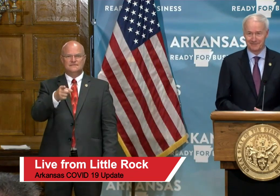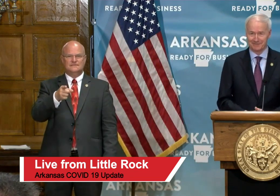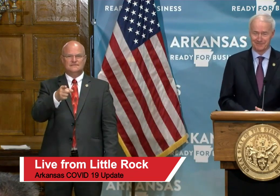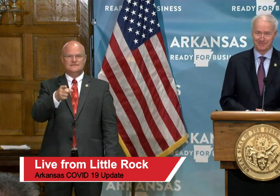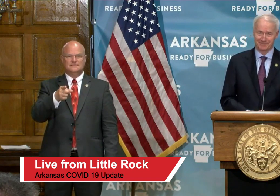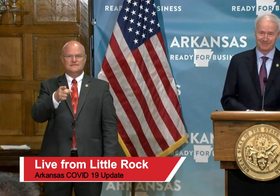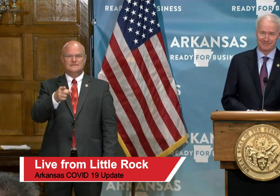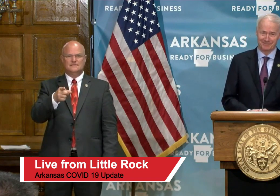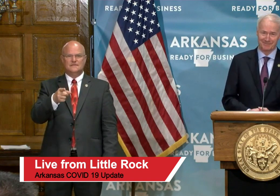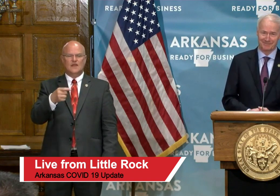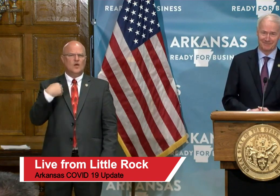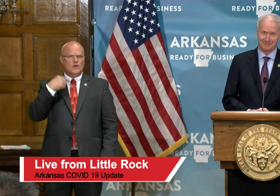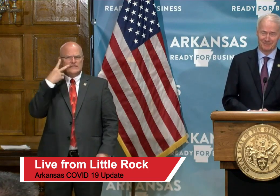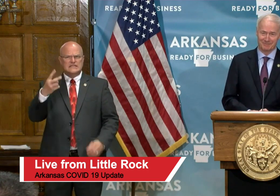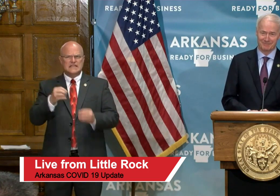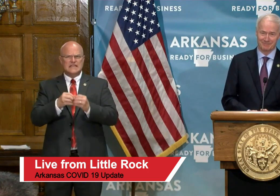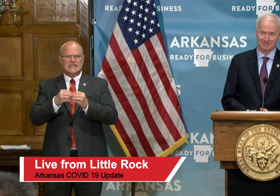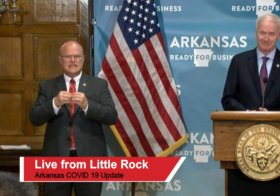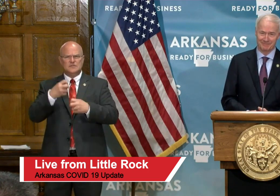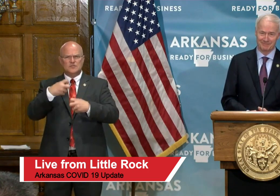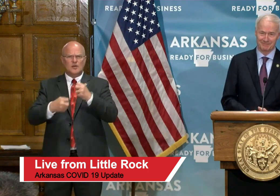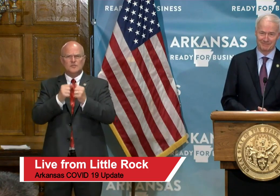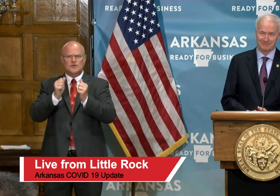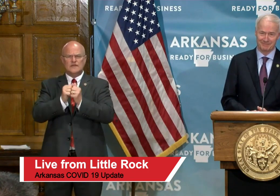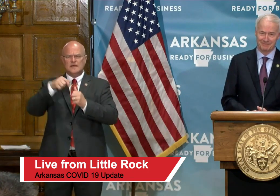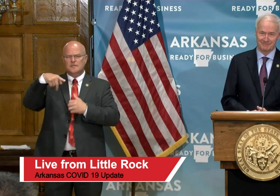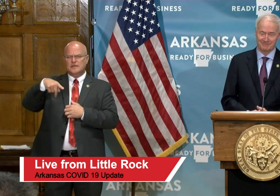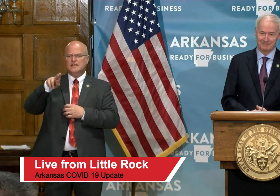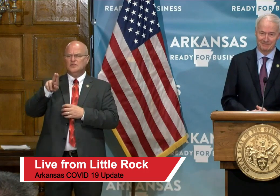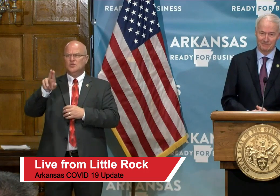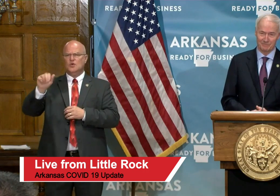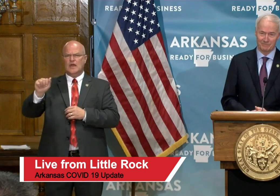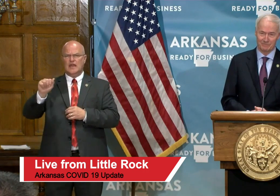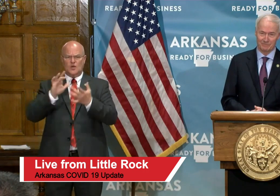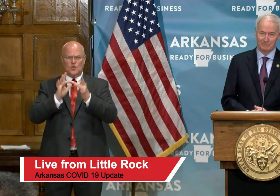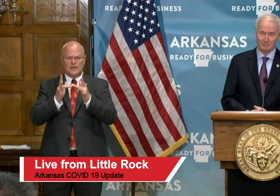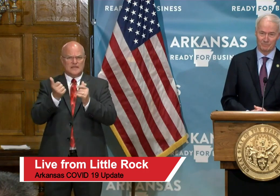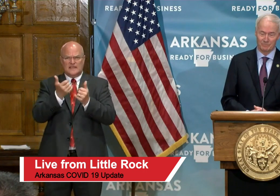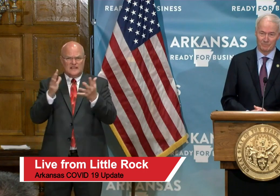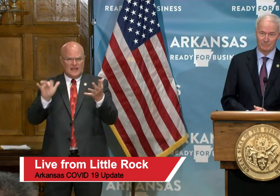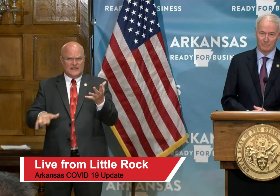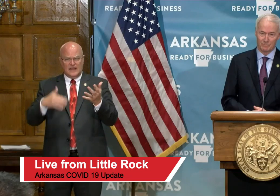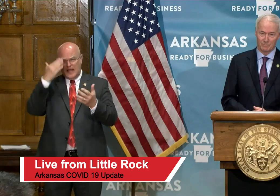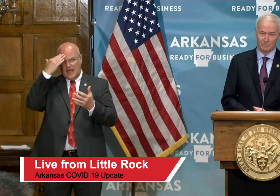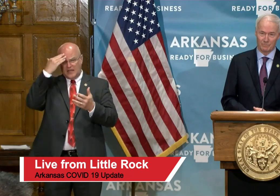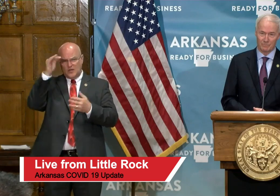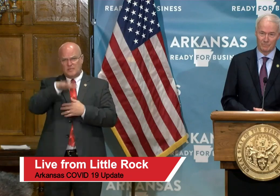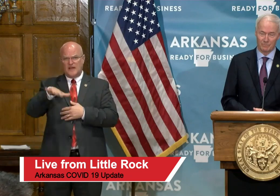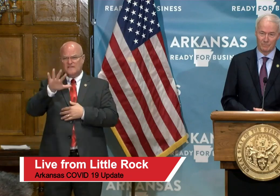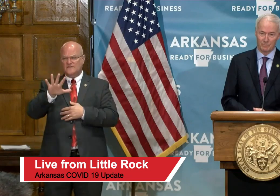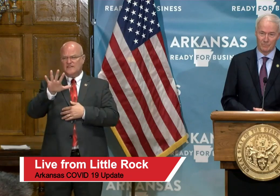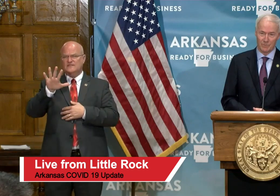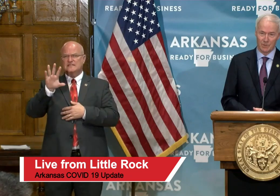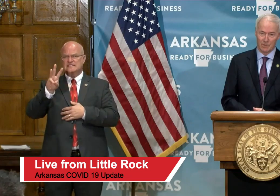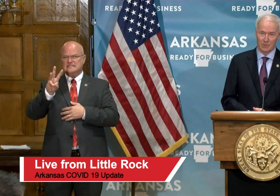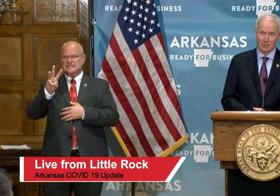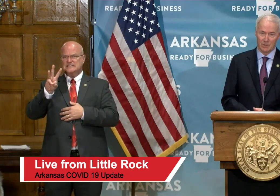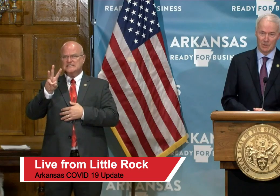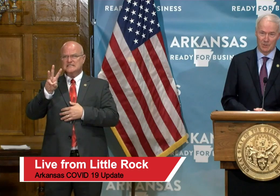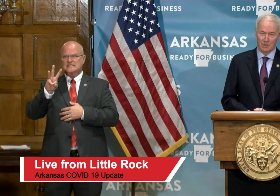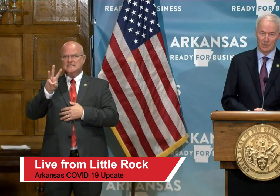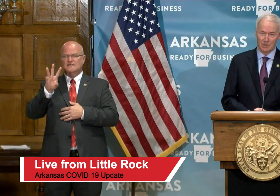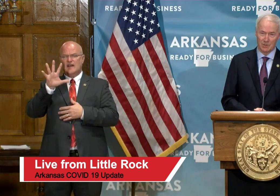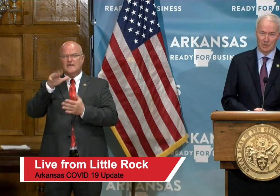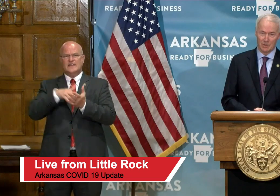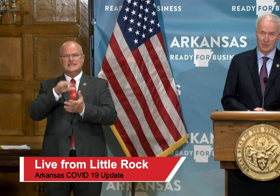Jay. Have we seen any further hiccups with the PUA website or anything like that? 'Cause I know about 5,600 people had to